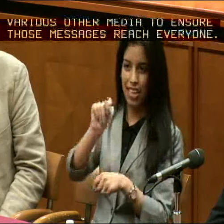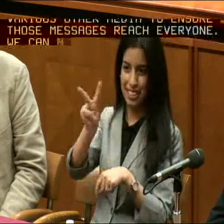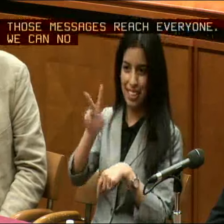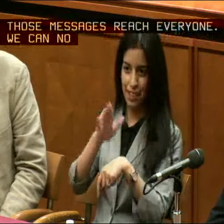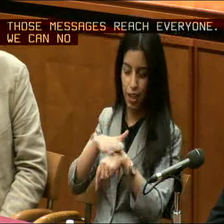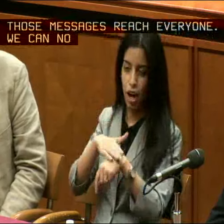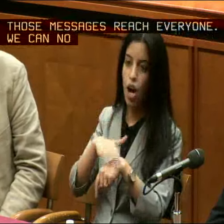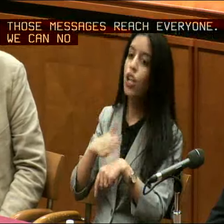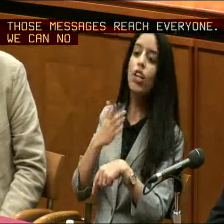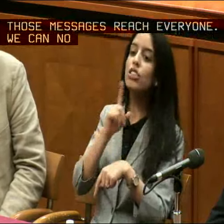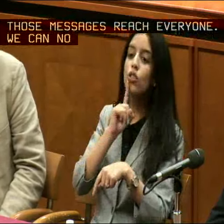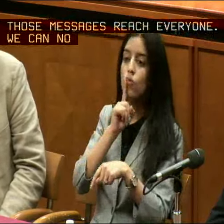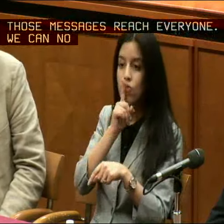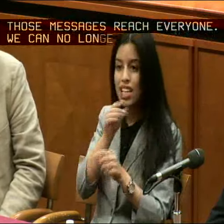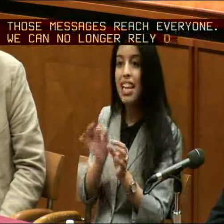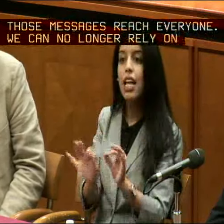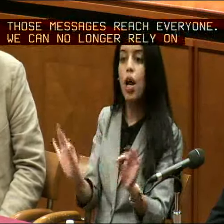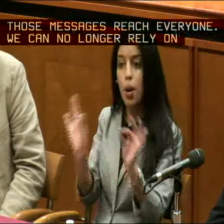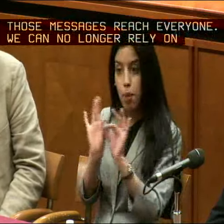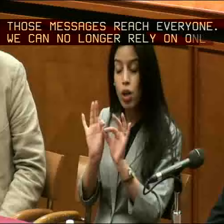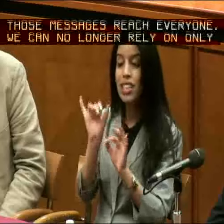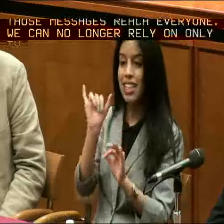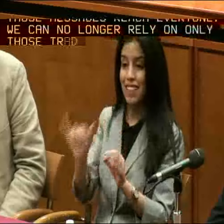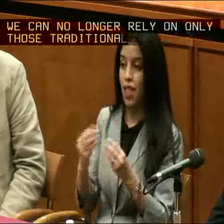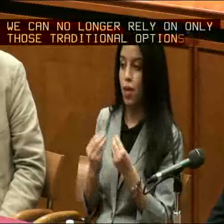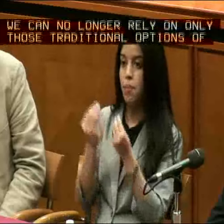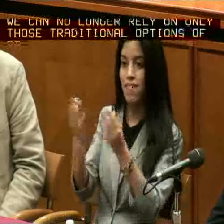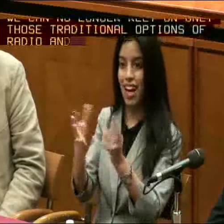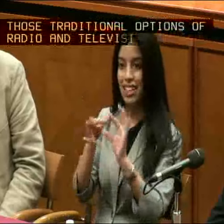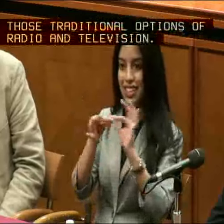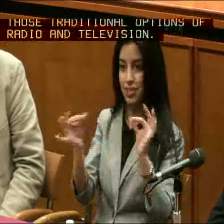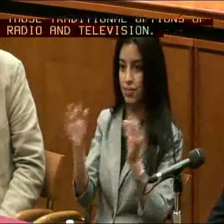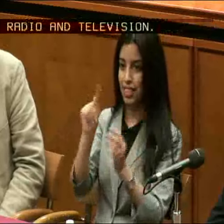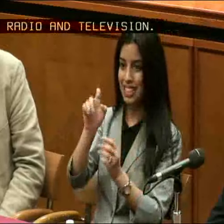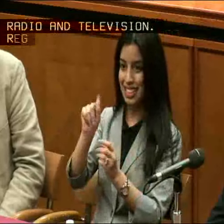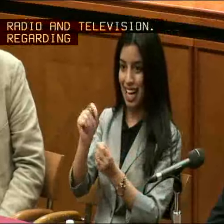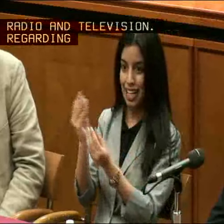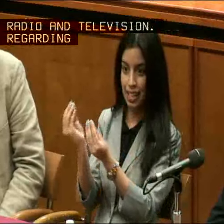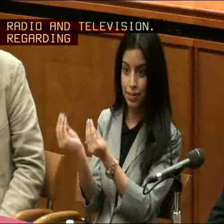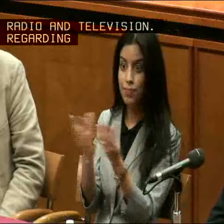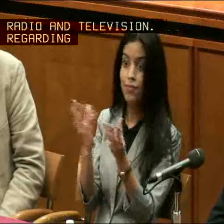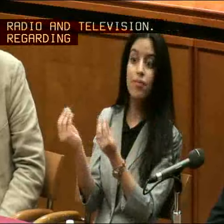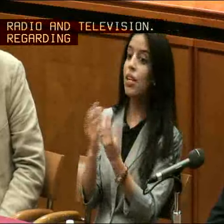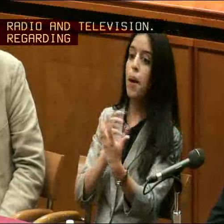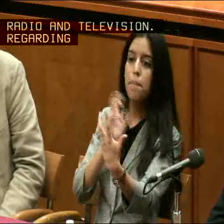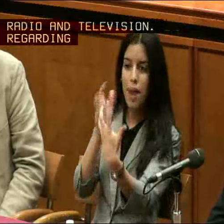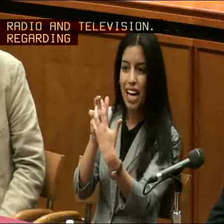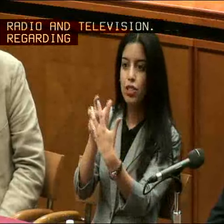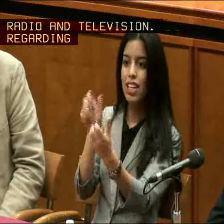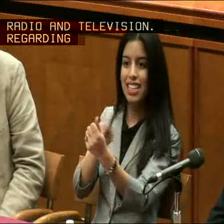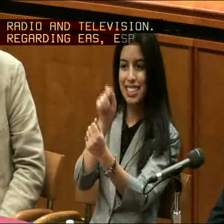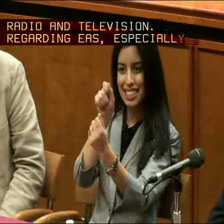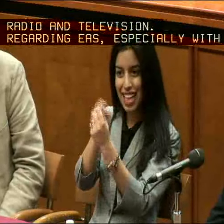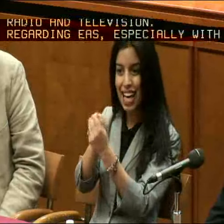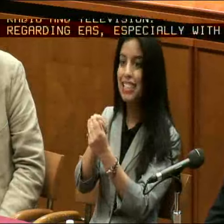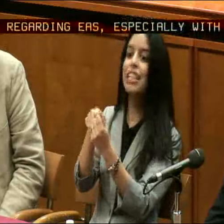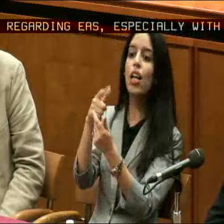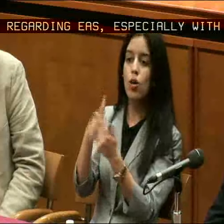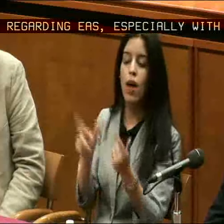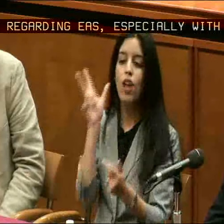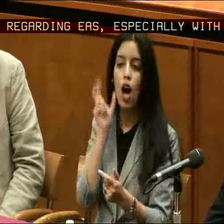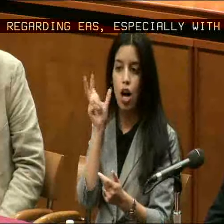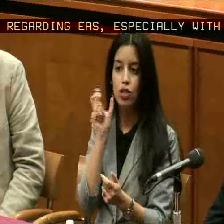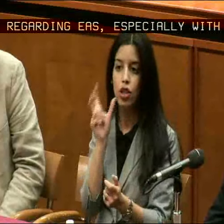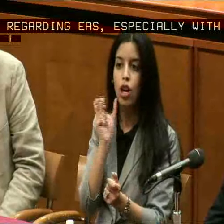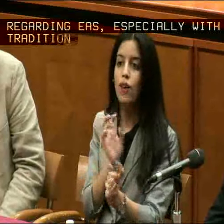Regarding EAS, especially with traditional radio and TV alerts, it's essential that the text that's